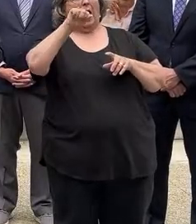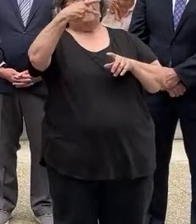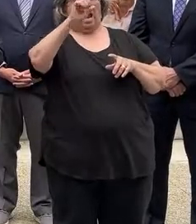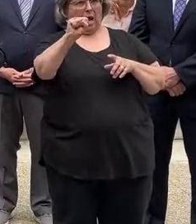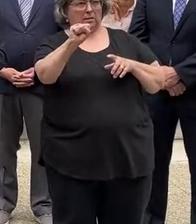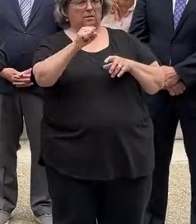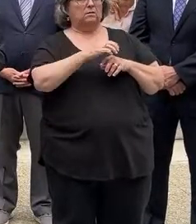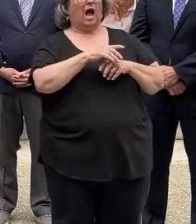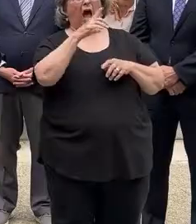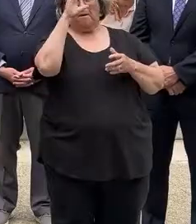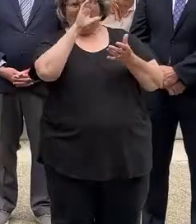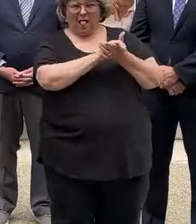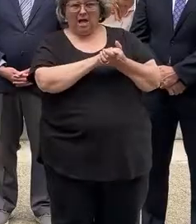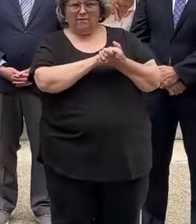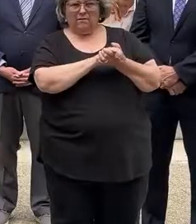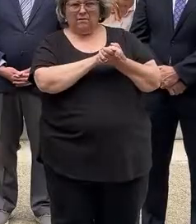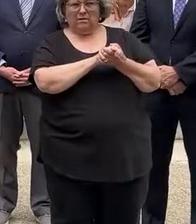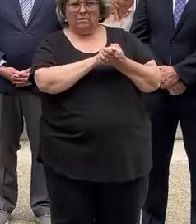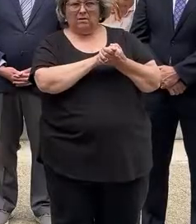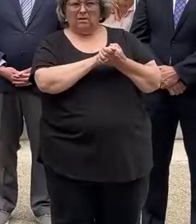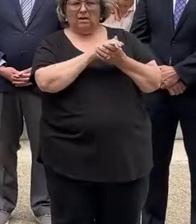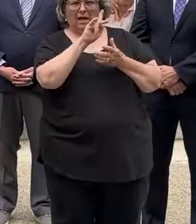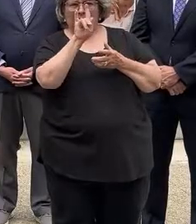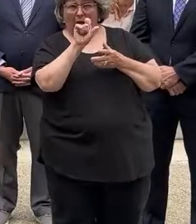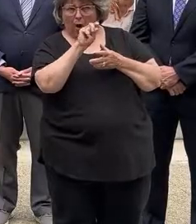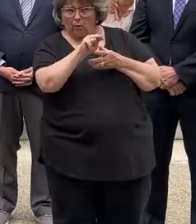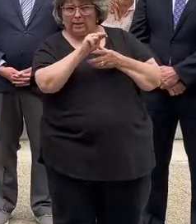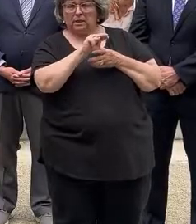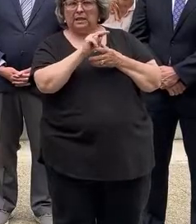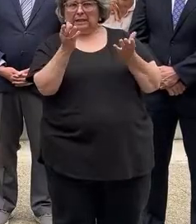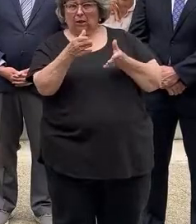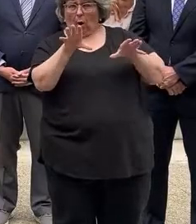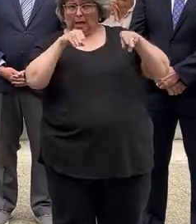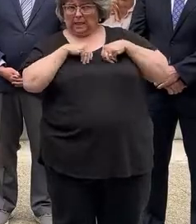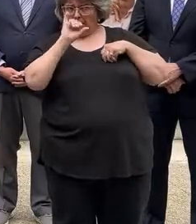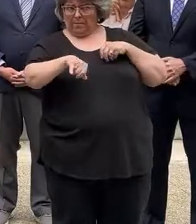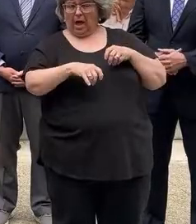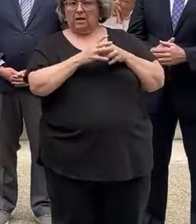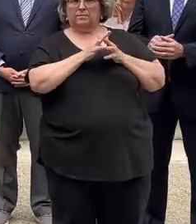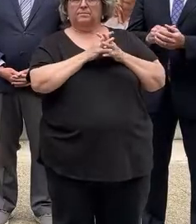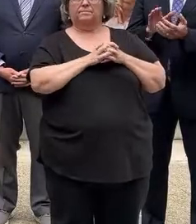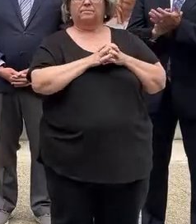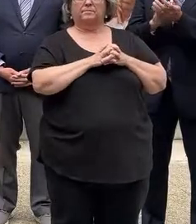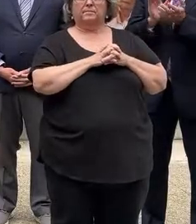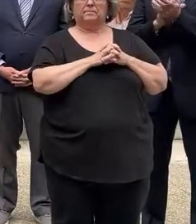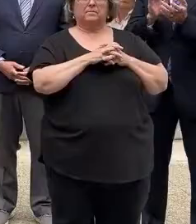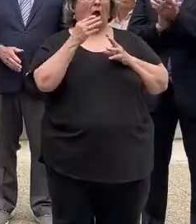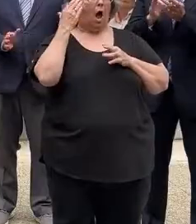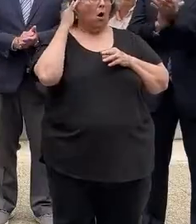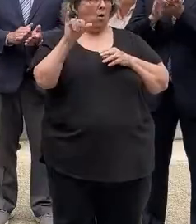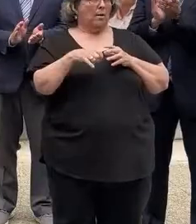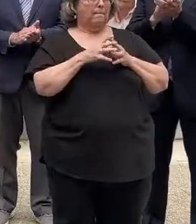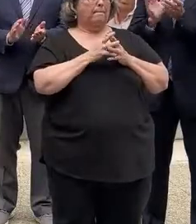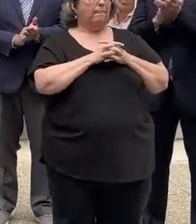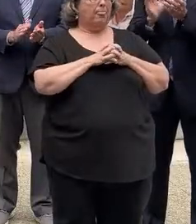Protection. I believe Karen Rubicki is here to accept it. Thank you, Kevin. I know that